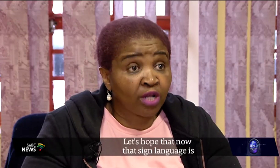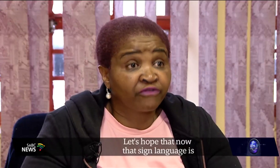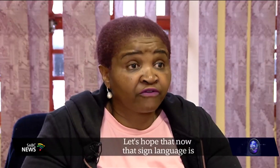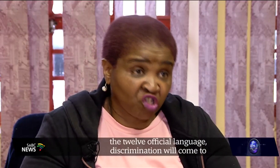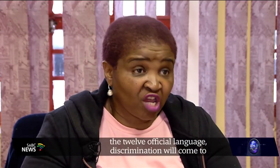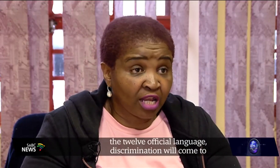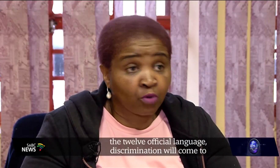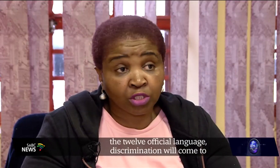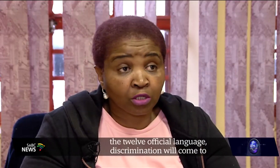12th official language.